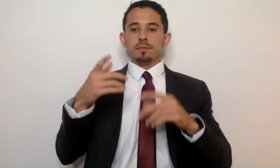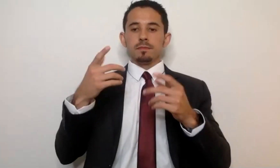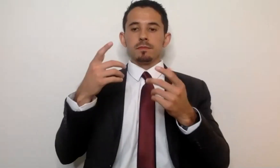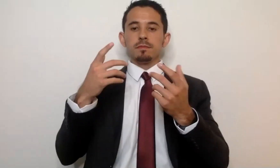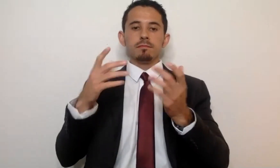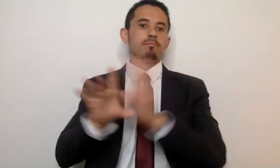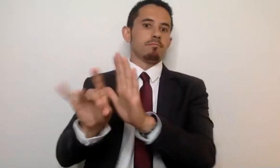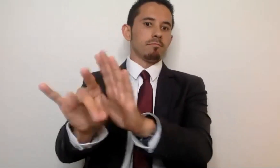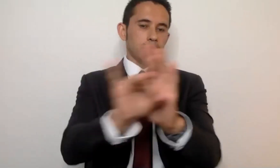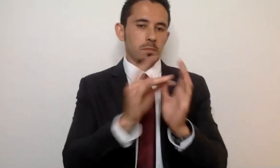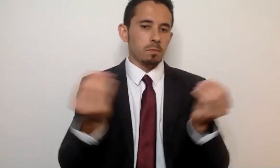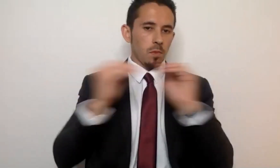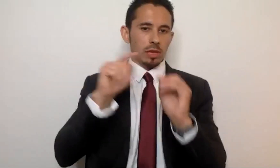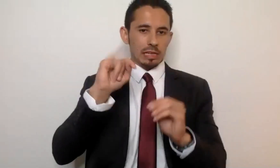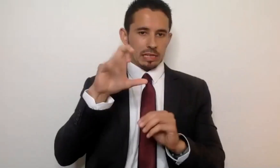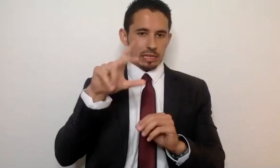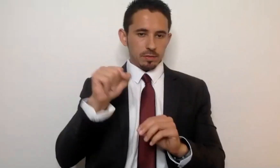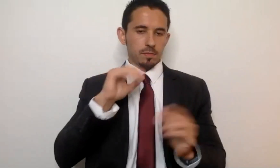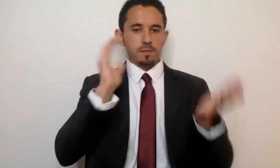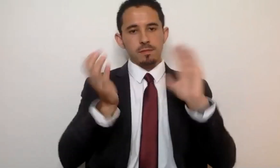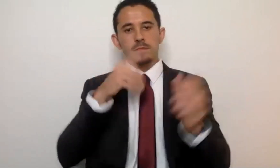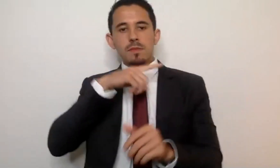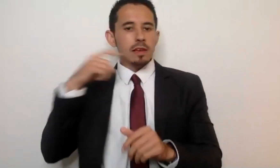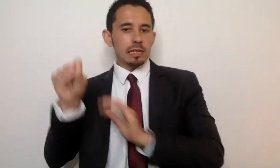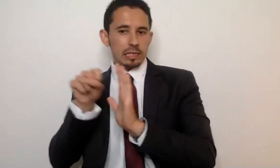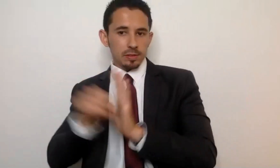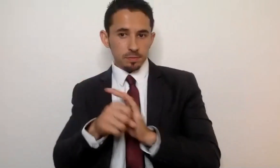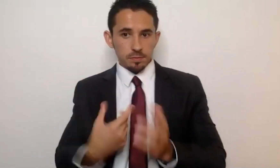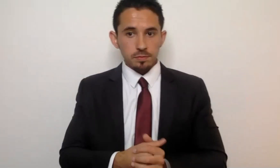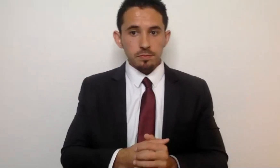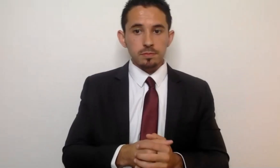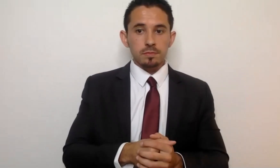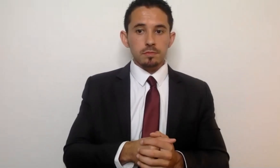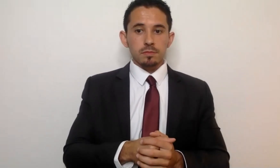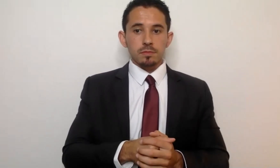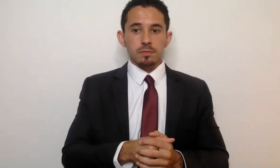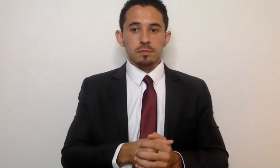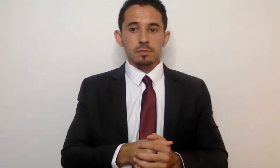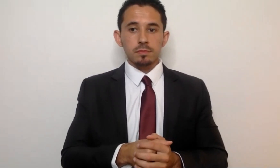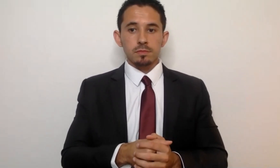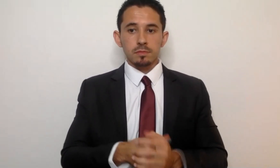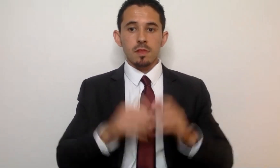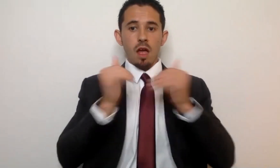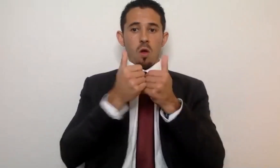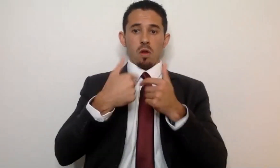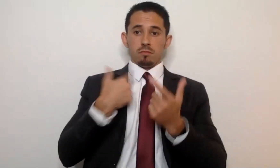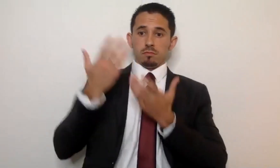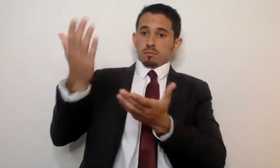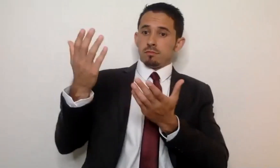process to look for a host. And therefore, there are more ticks during that time comparing to the dry season.